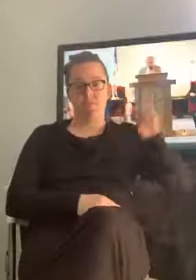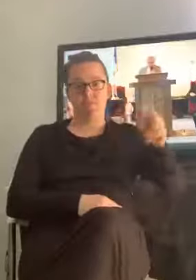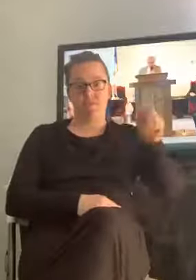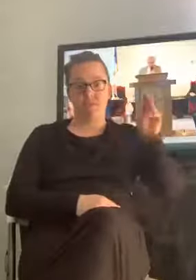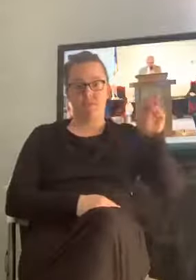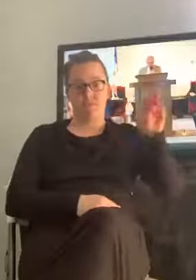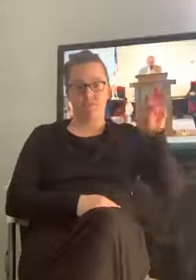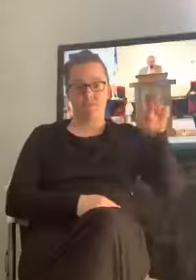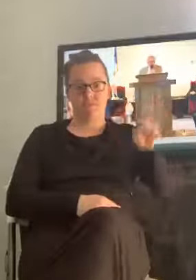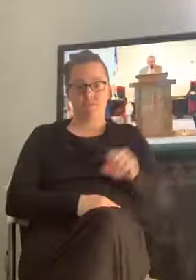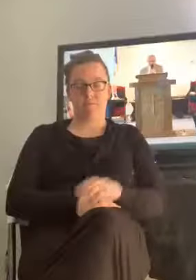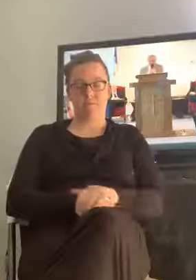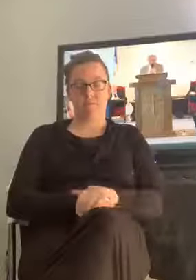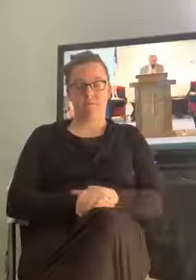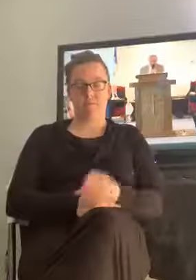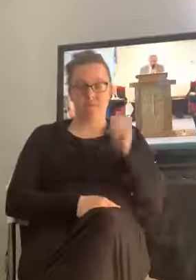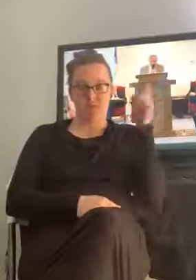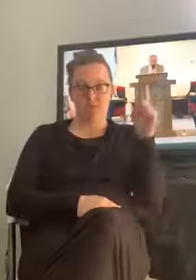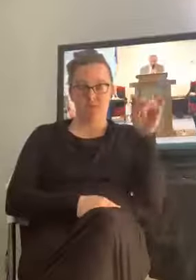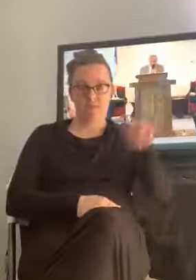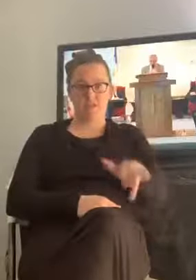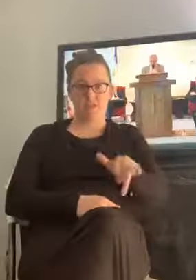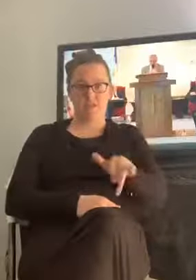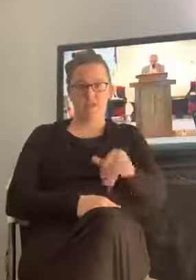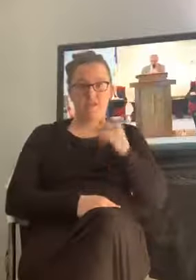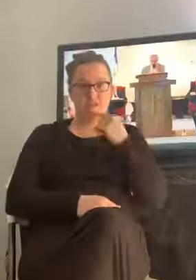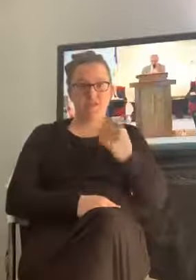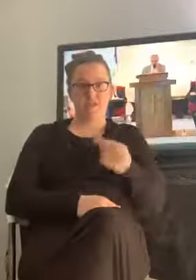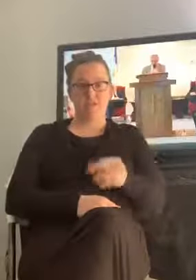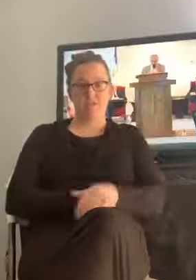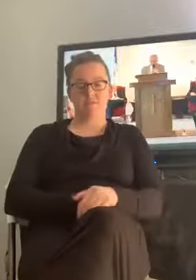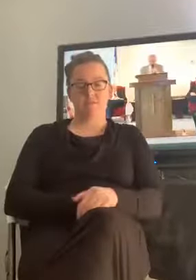James picks up on this and he says,